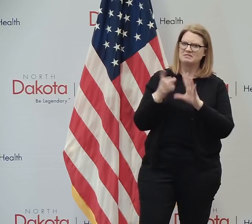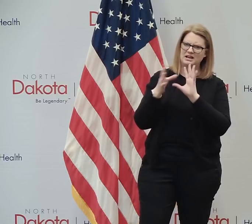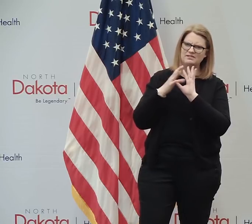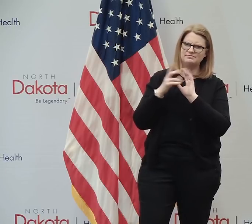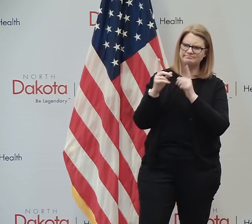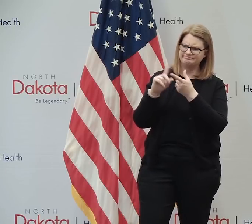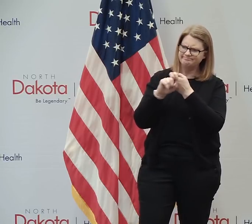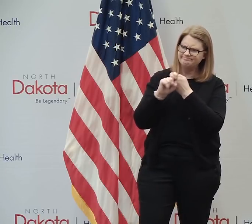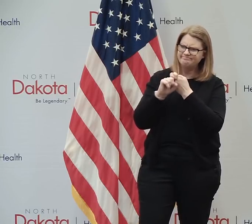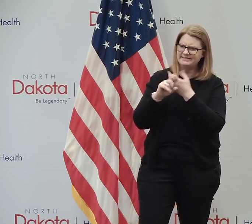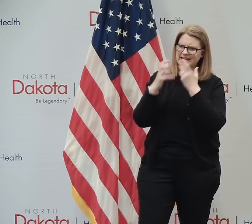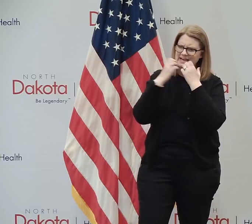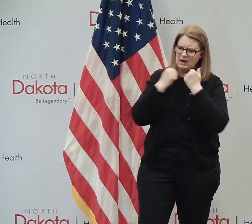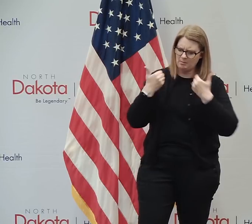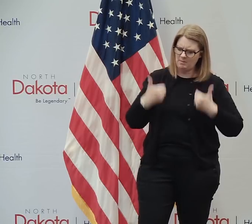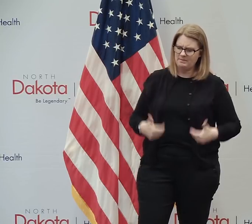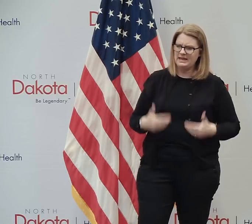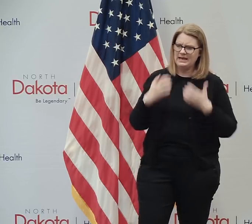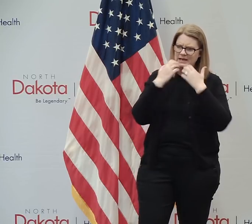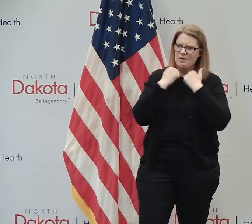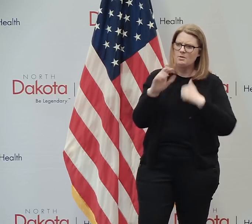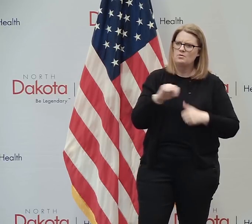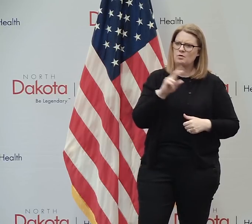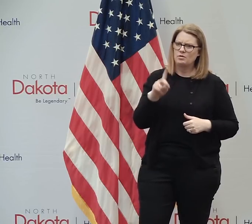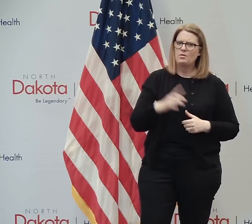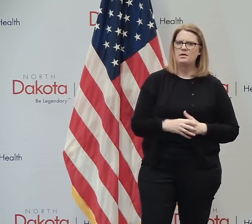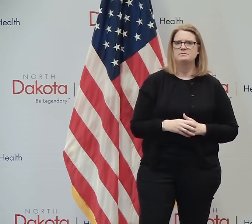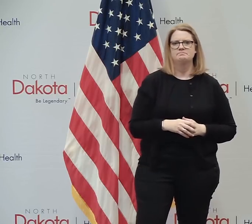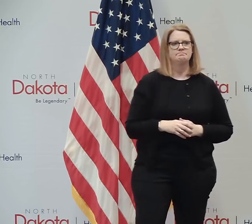all these years that care about me and care about North Dakota.